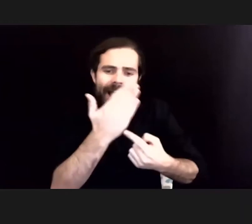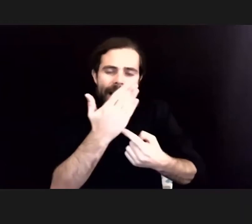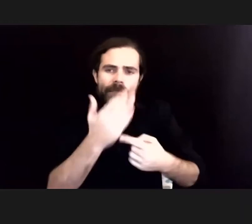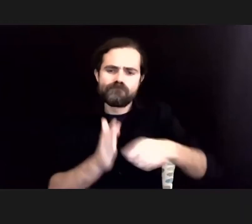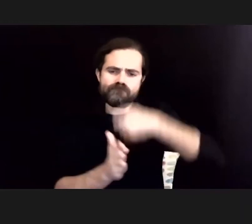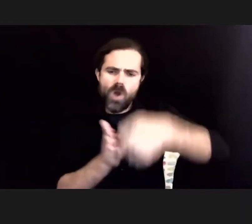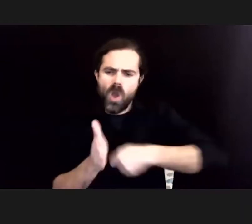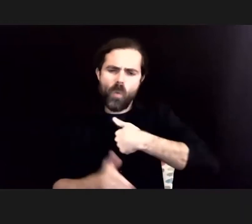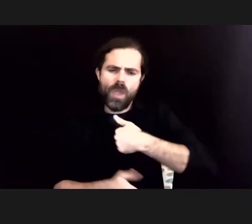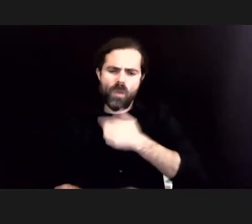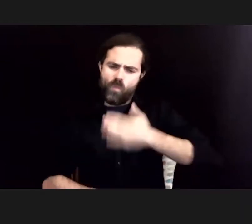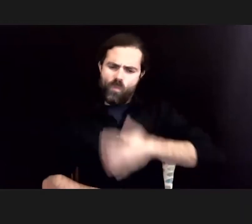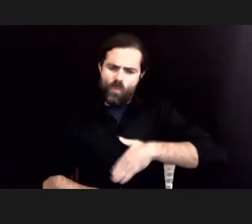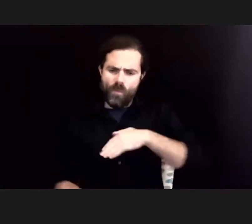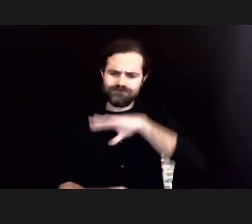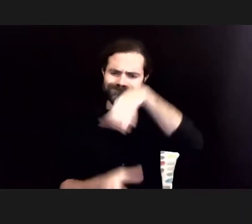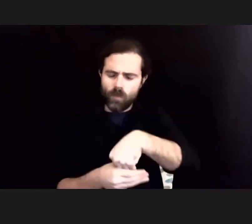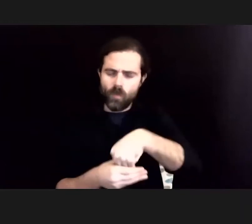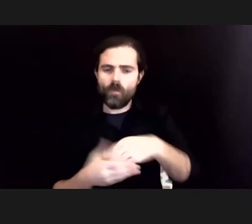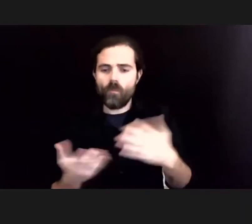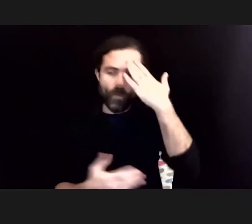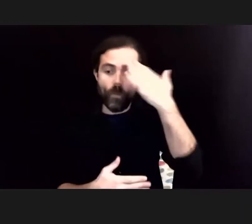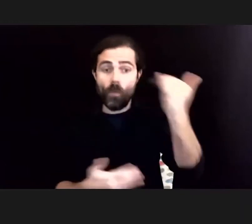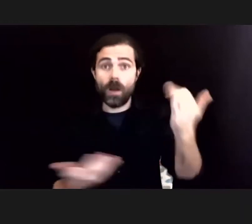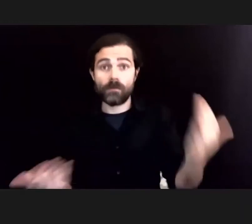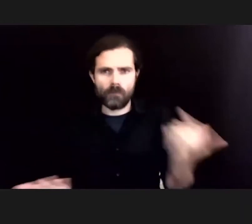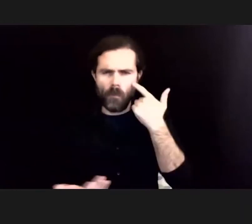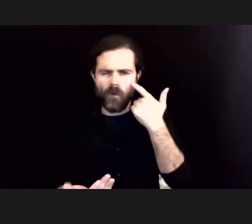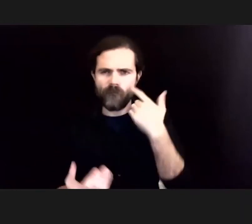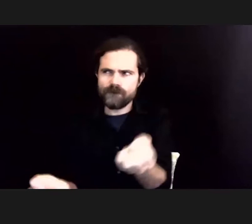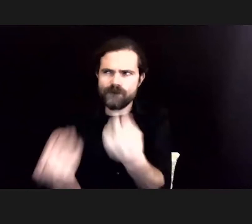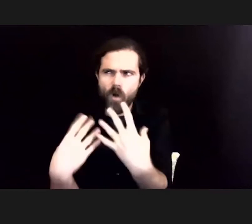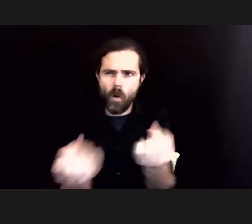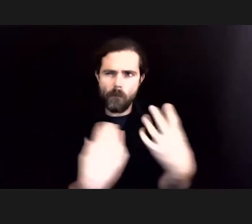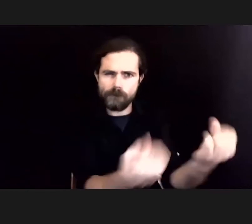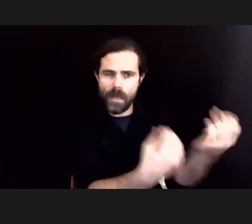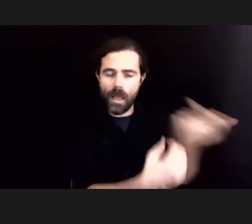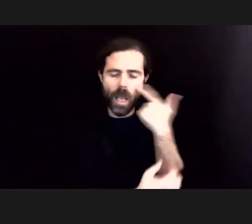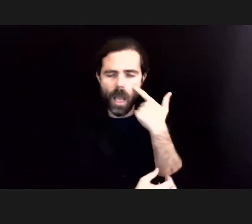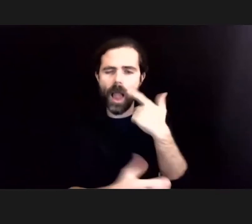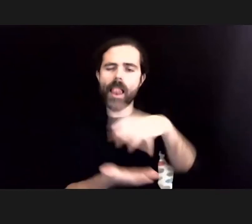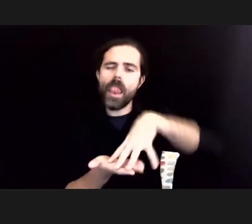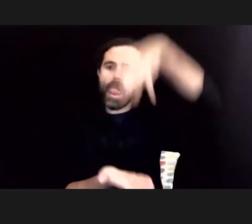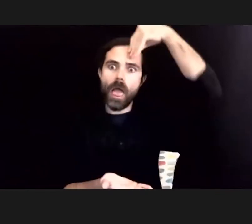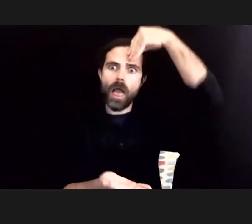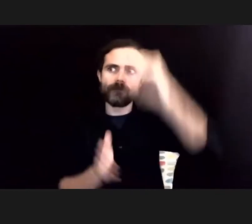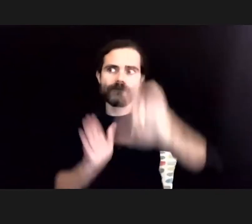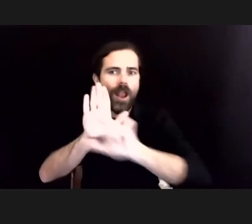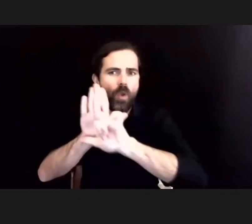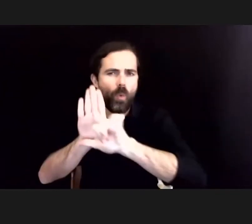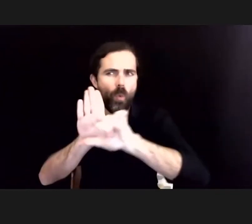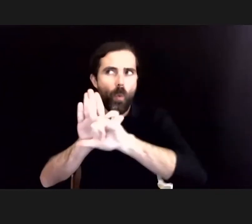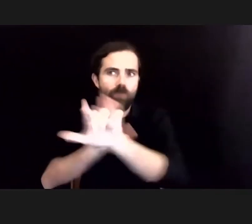to know more about the policy, legislation, and standardization context regarding inclusion